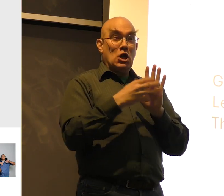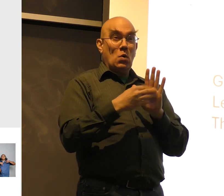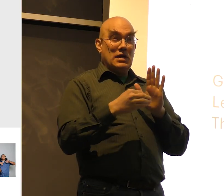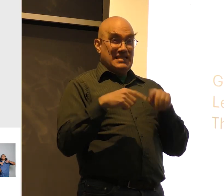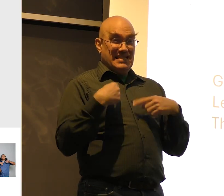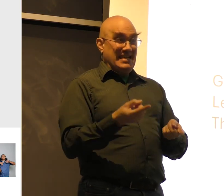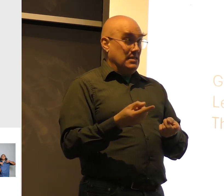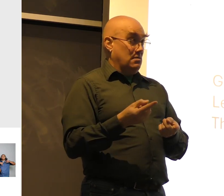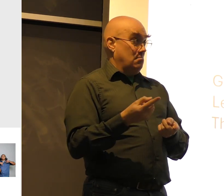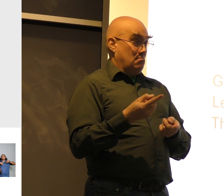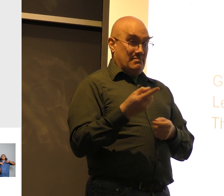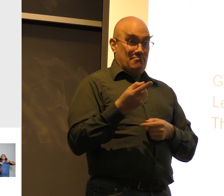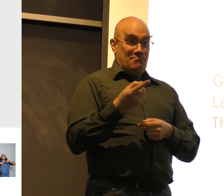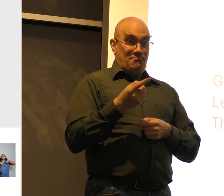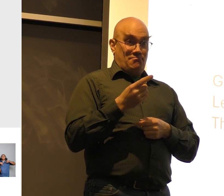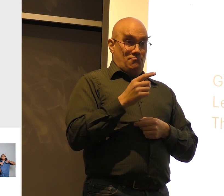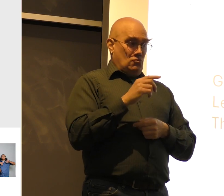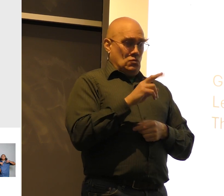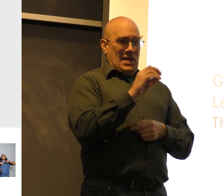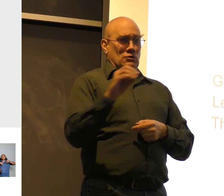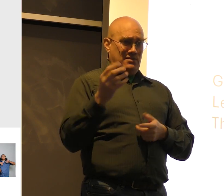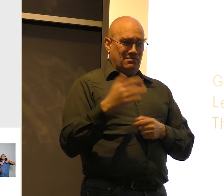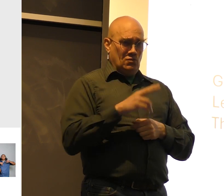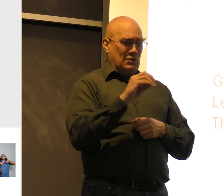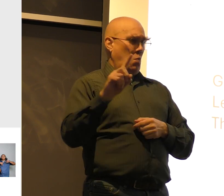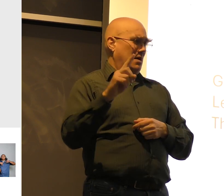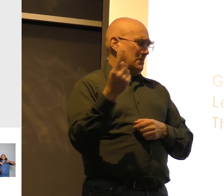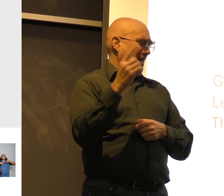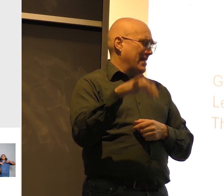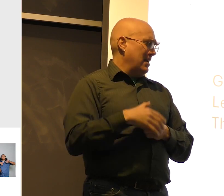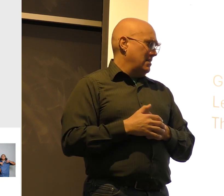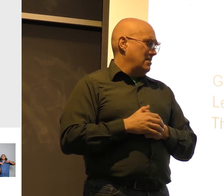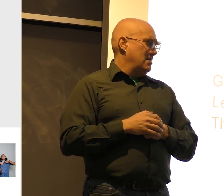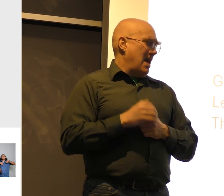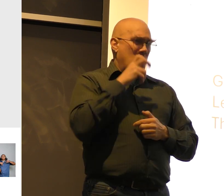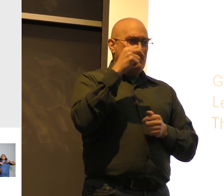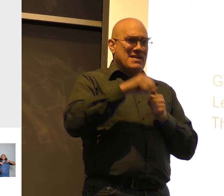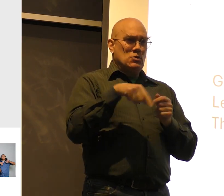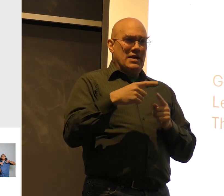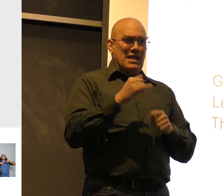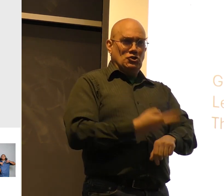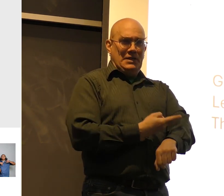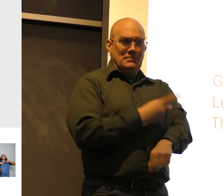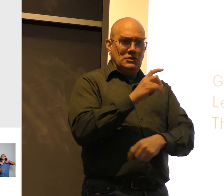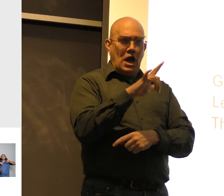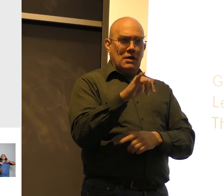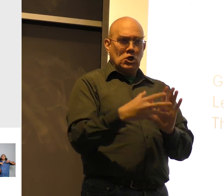pros and cons of stem cell cloning, gosh, since the year 2000, 2001, something like that. Remember